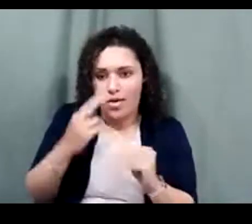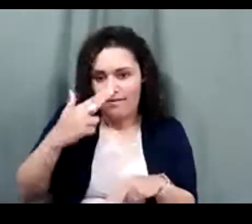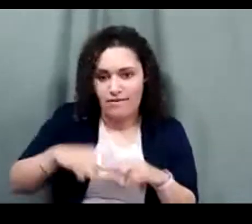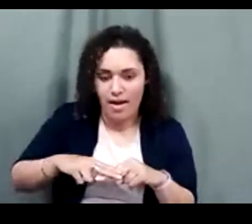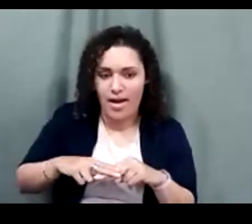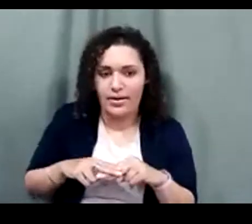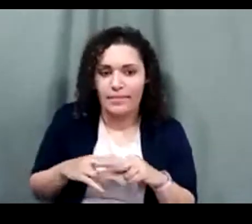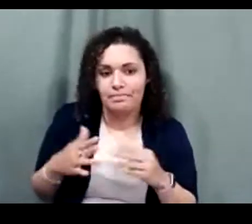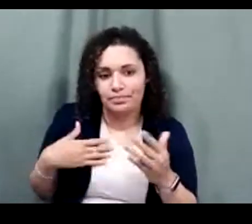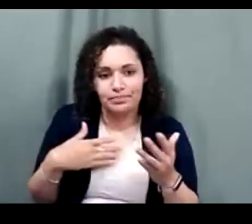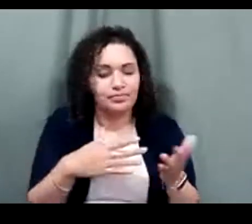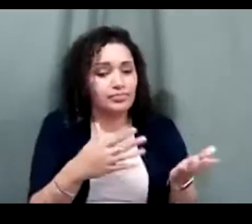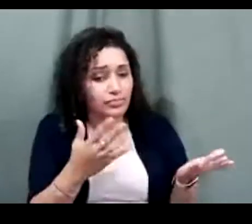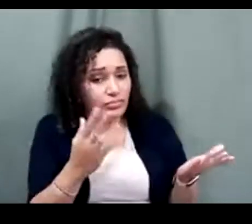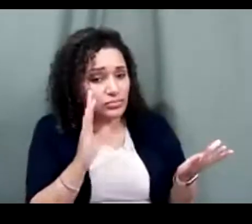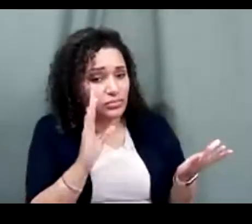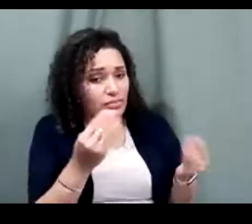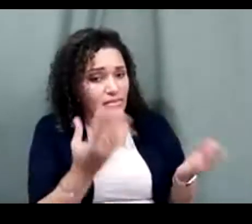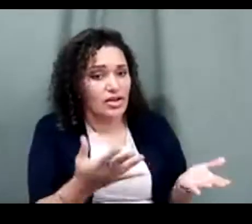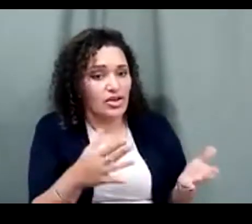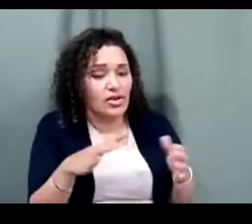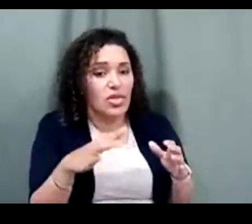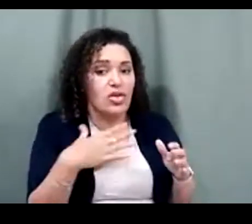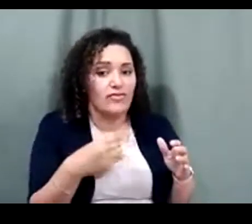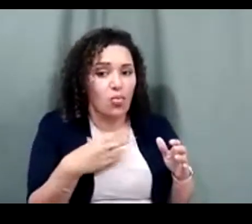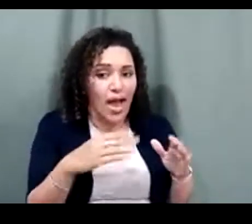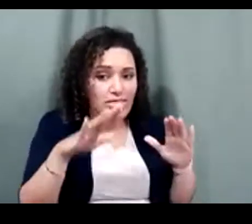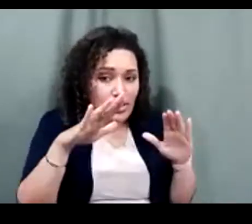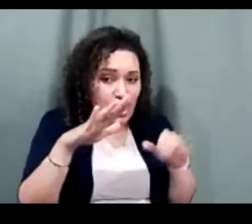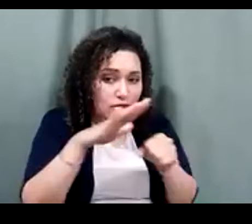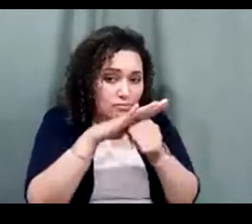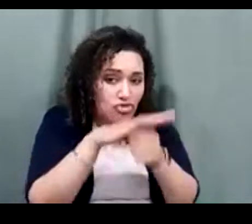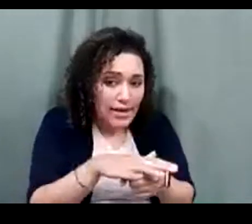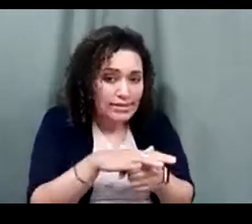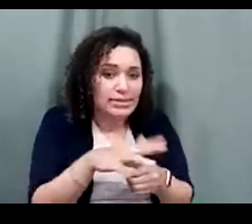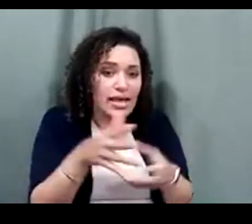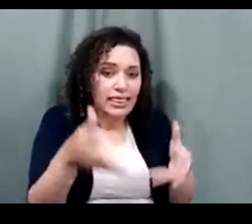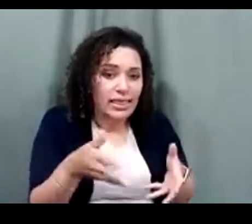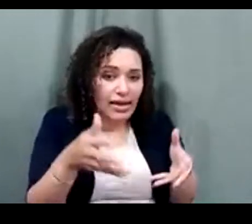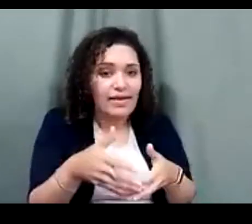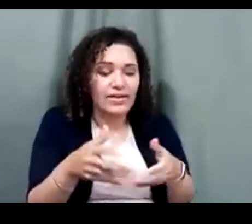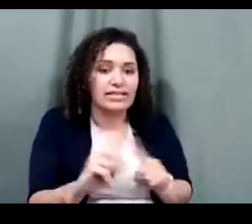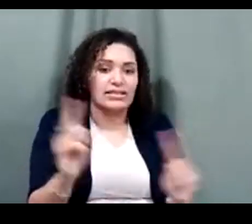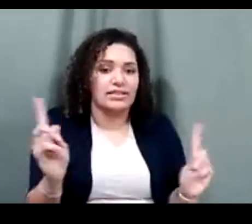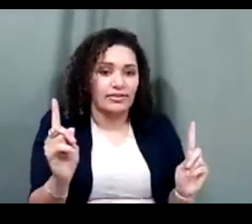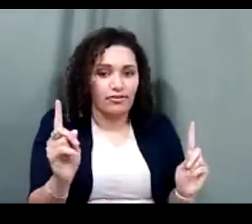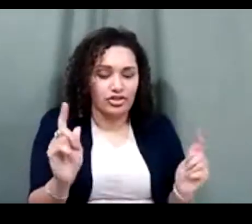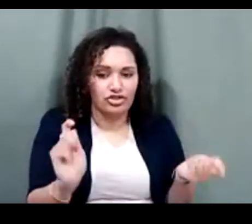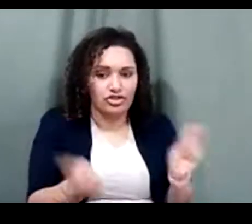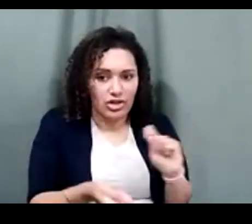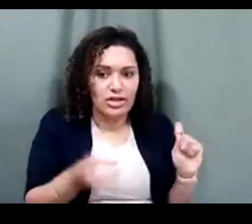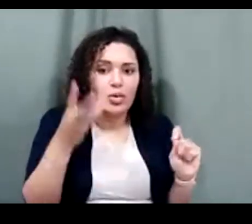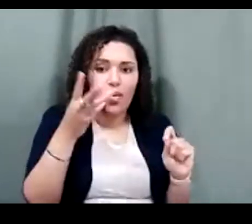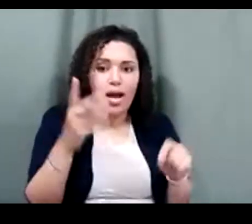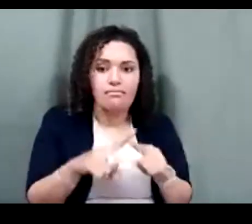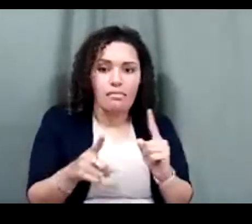and for white wines, the upfront part, the pressing, how long you leave it, all that makes a big difference in the wine. After